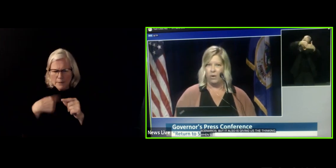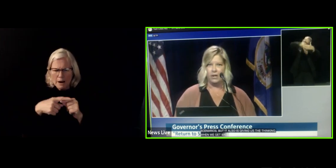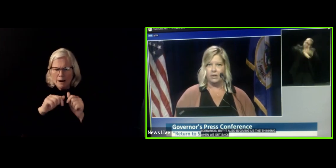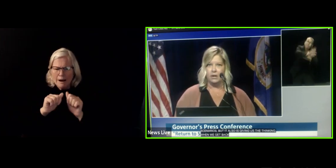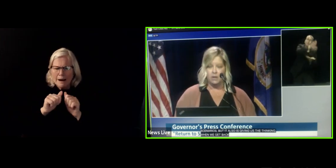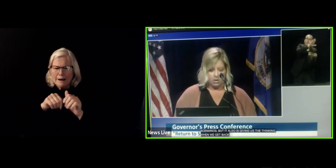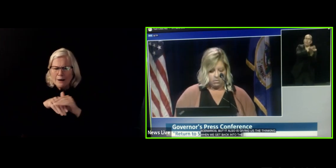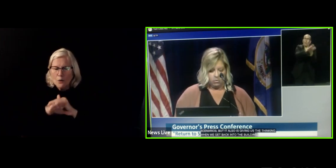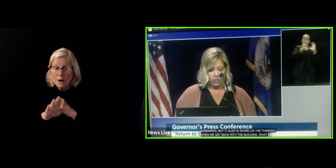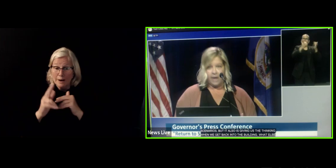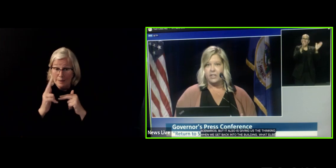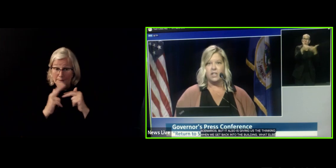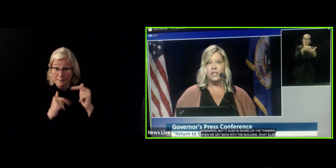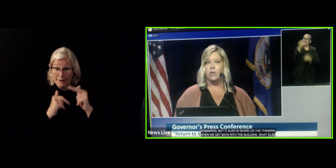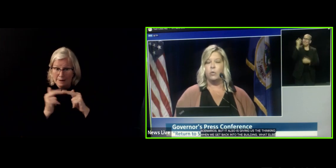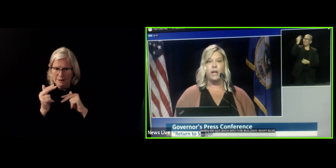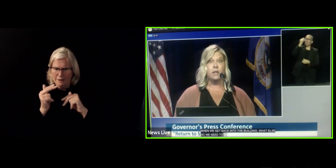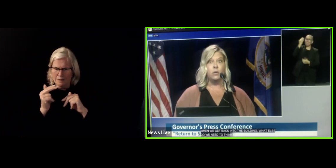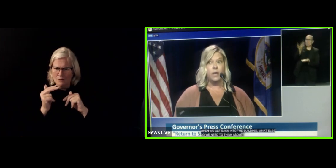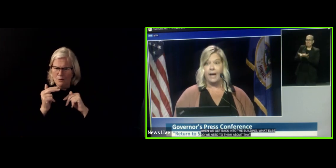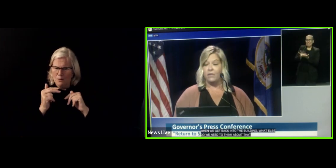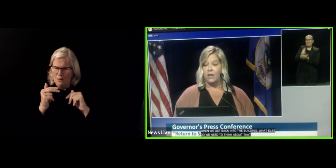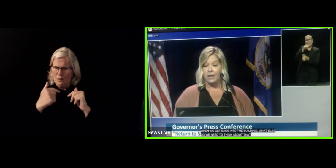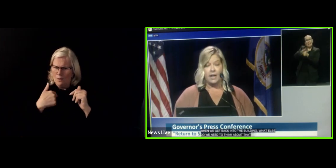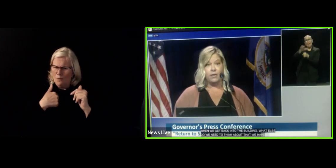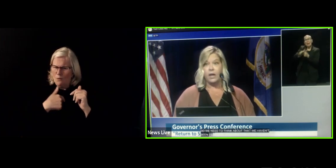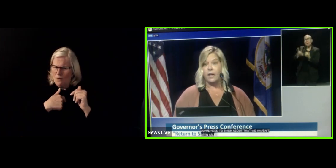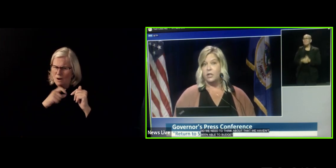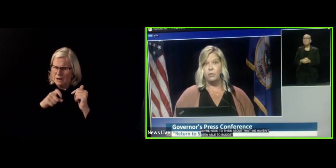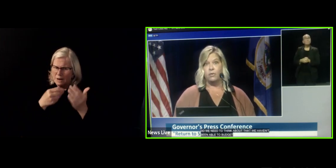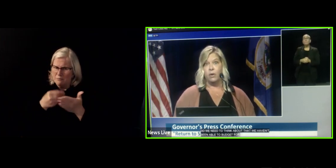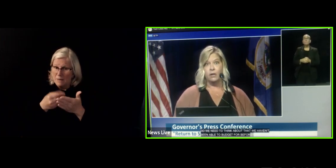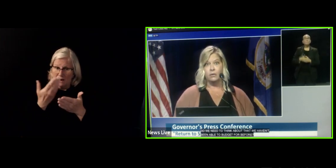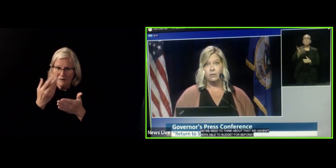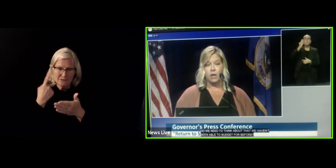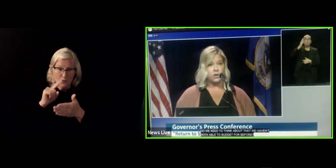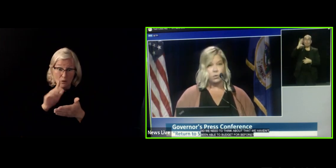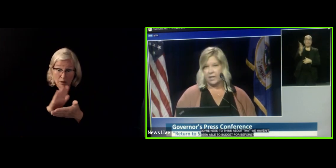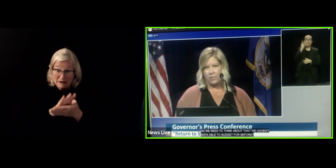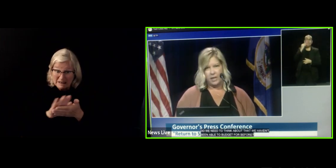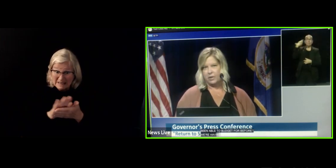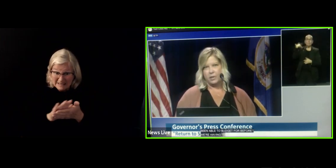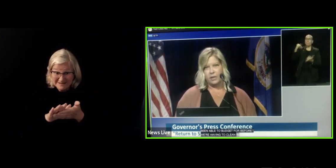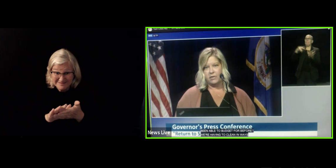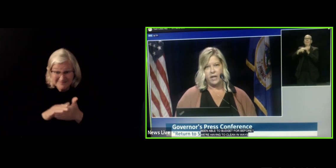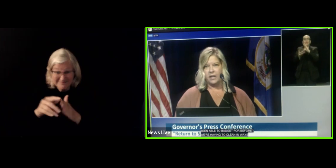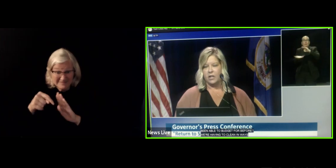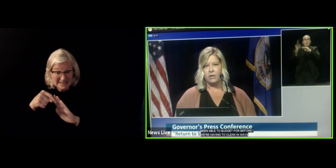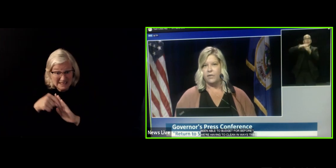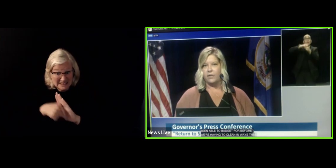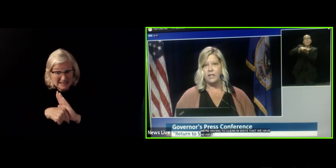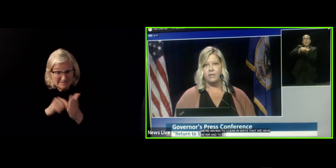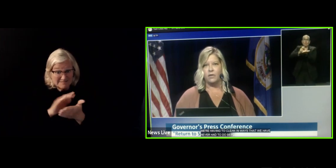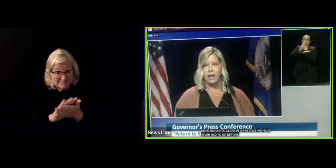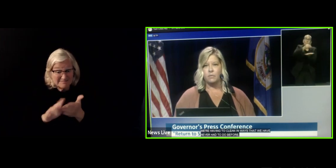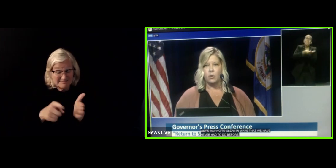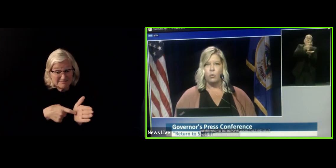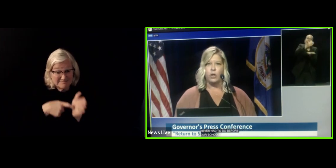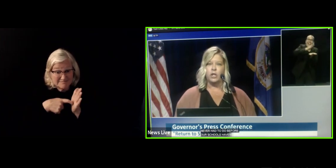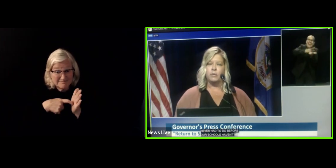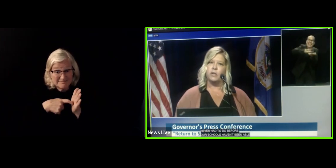before? We're having to clean in ways that we have never had to do before. Our schools haven't been able to budget for that, and they don't have the funding for